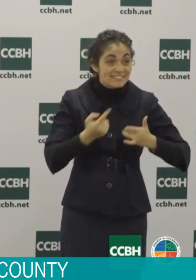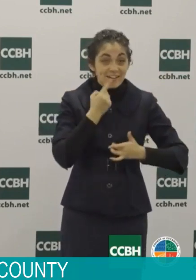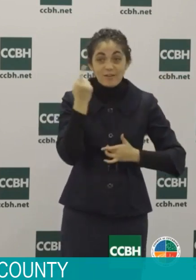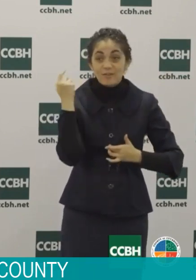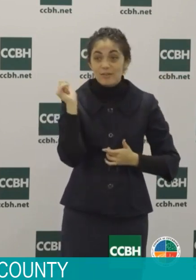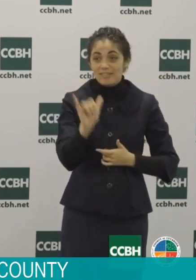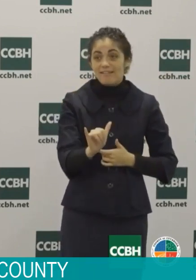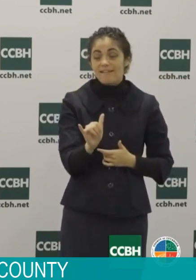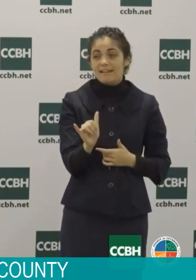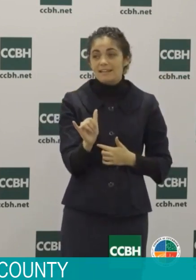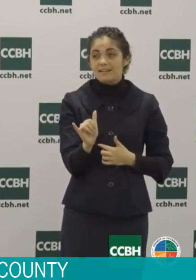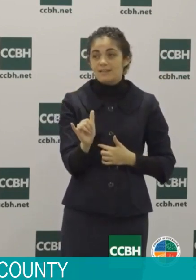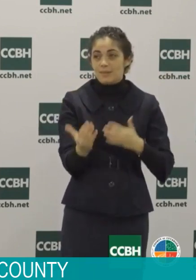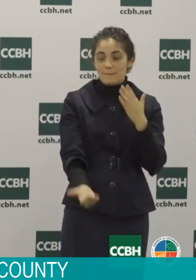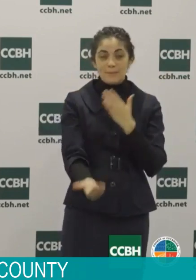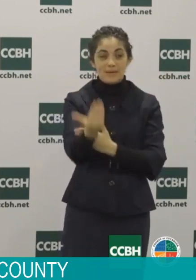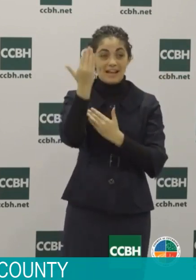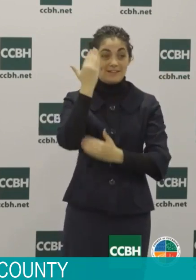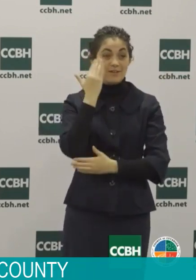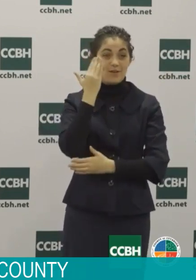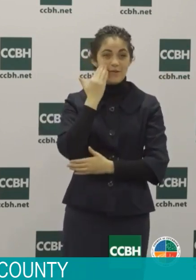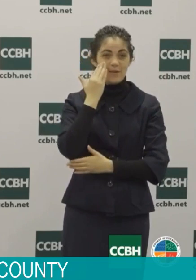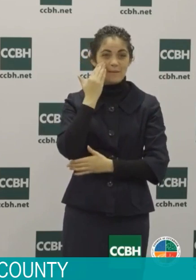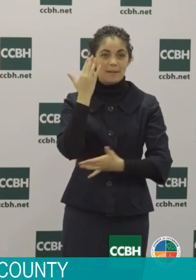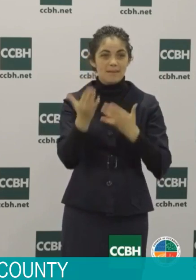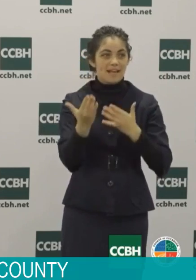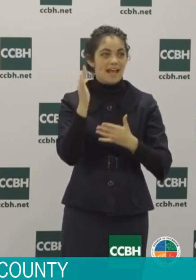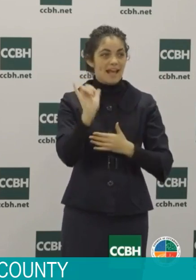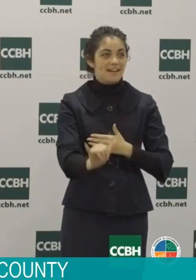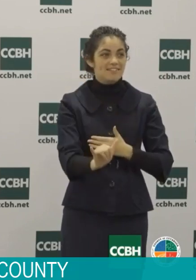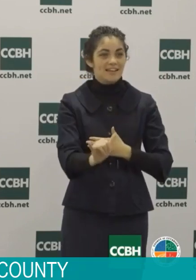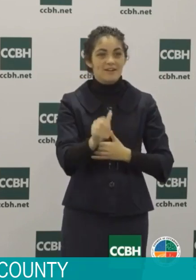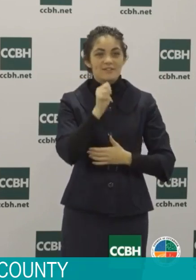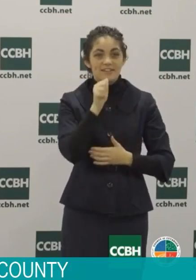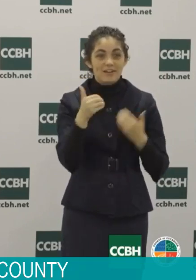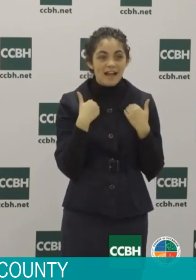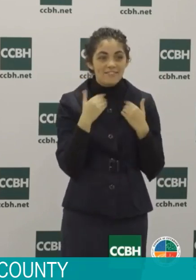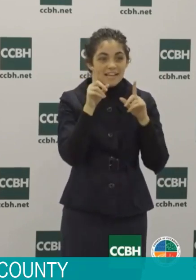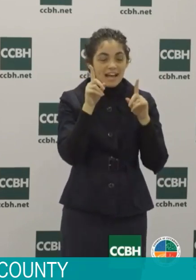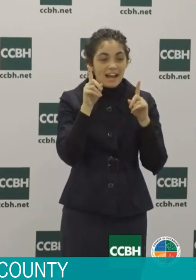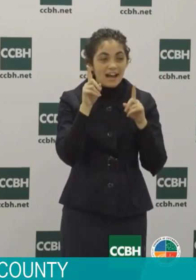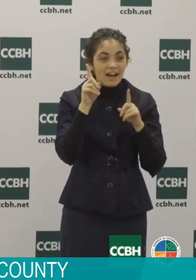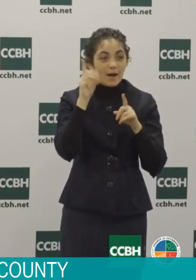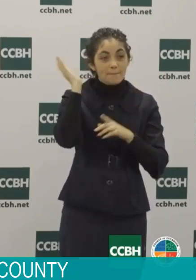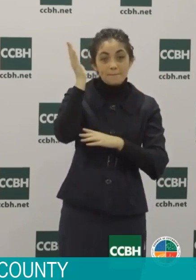you the morning I find out. I might call a press conference when there isn't one if we get testing.